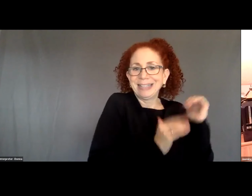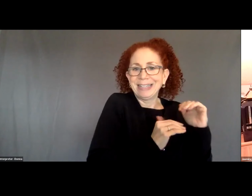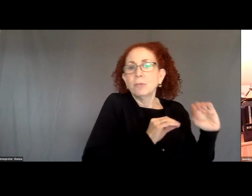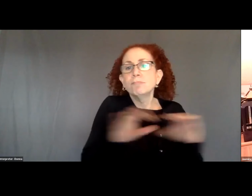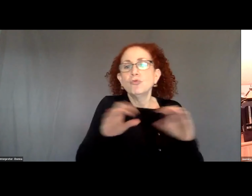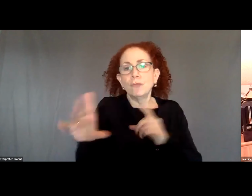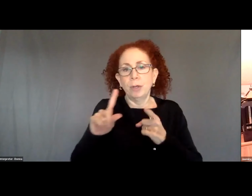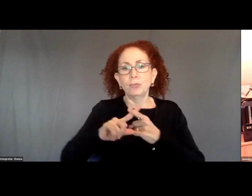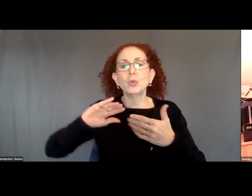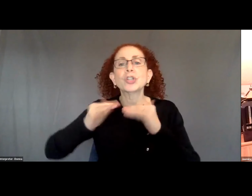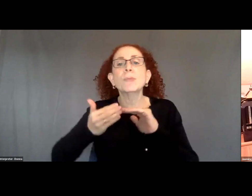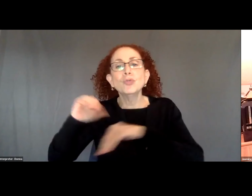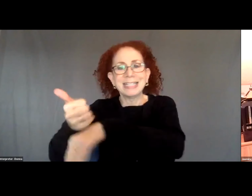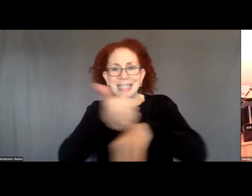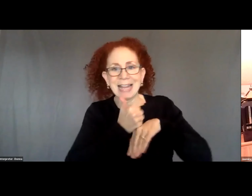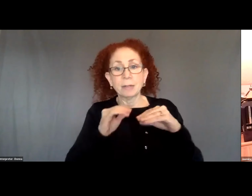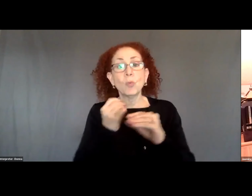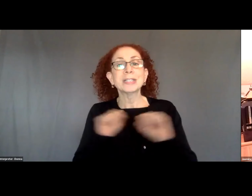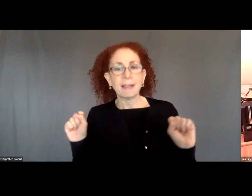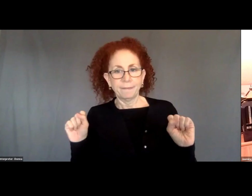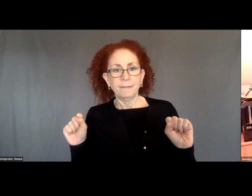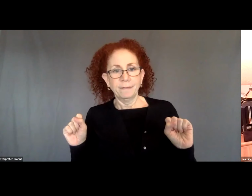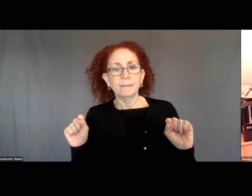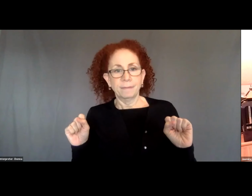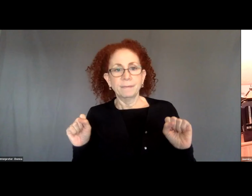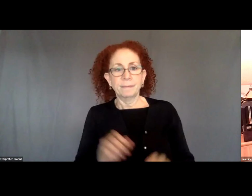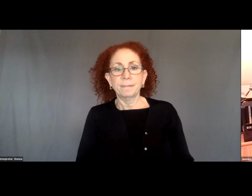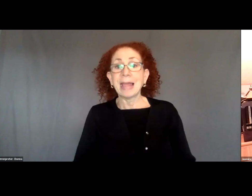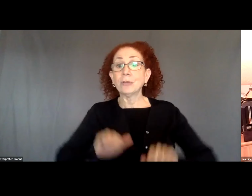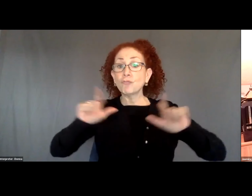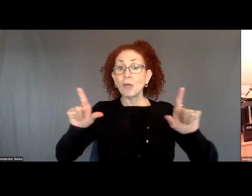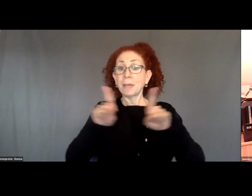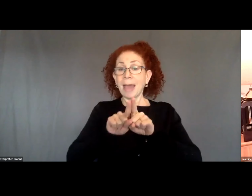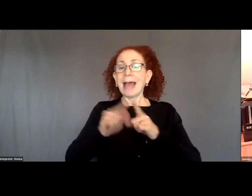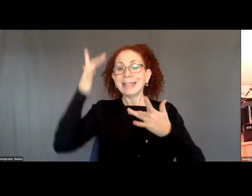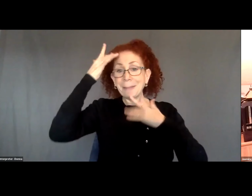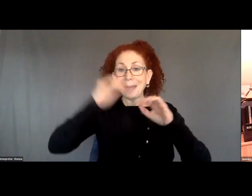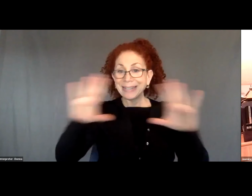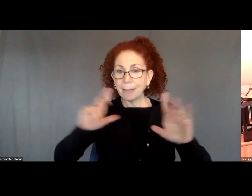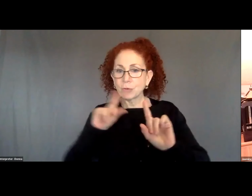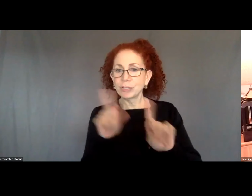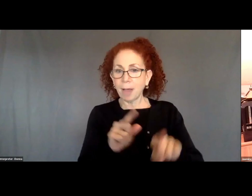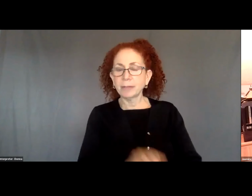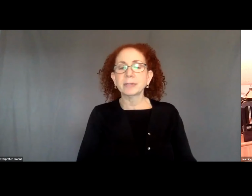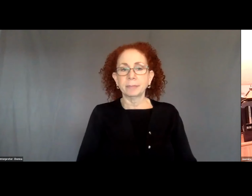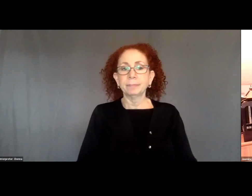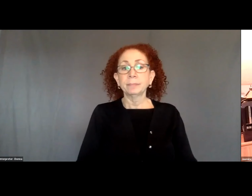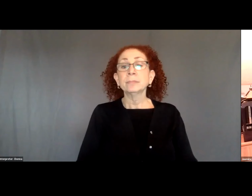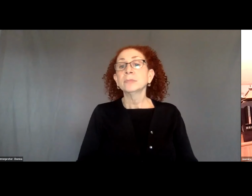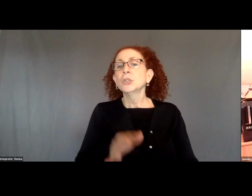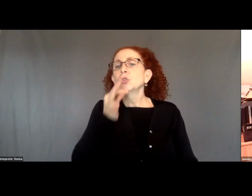community settings that are safer, and to frame it as a pandemic response. A forthcoming